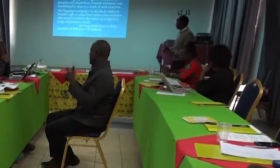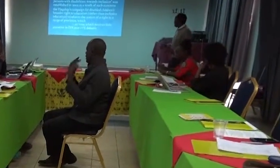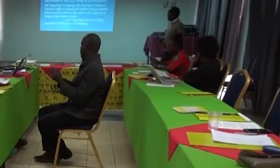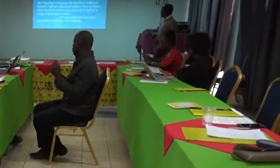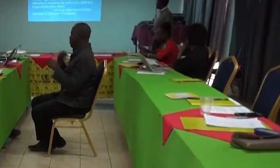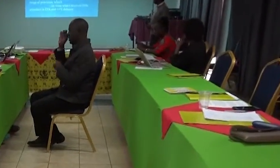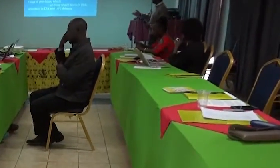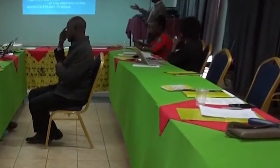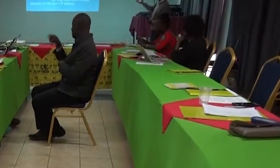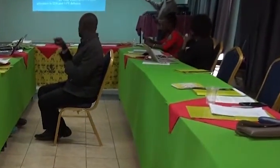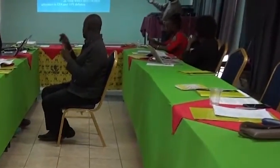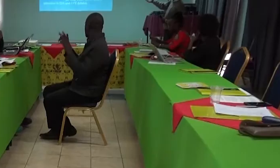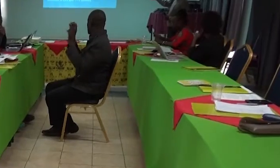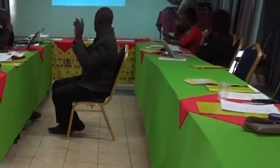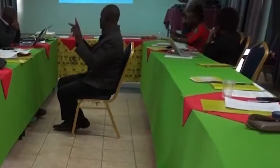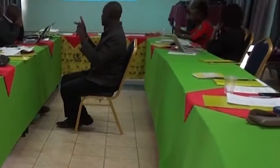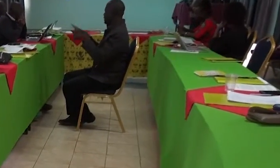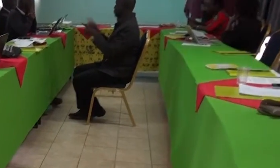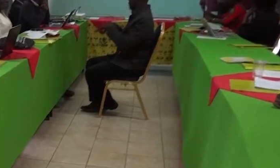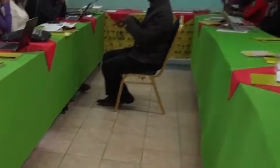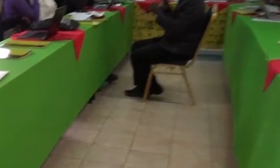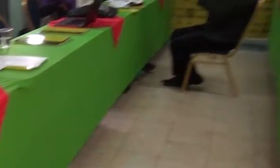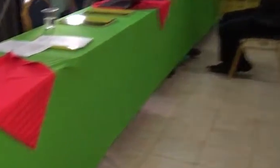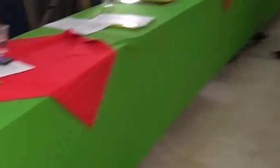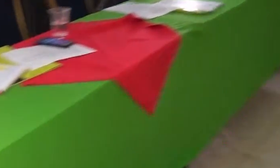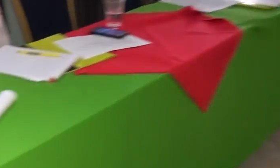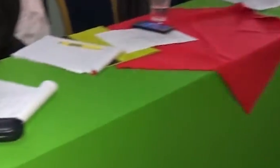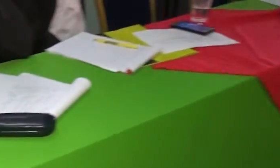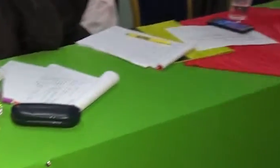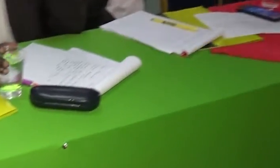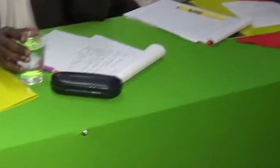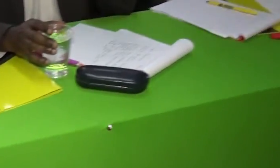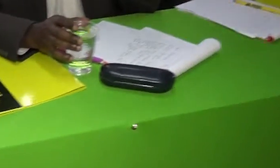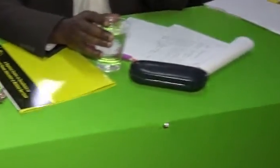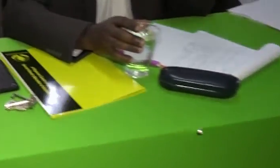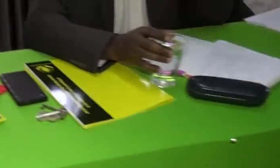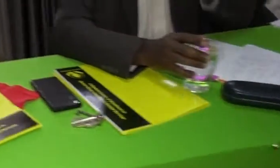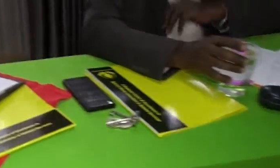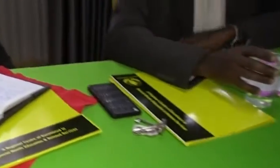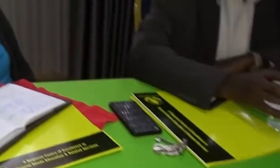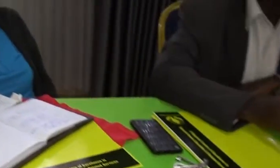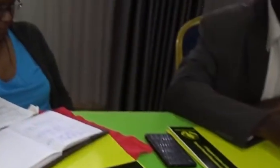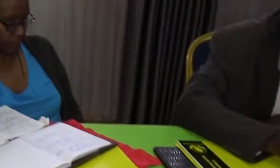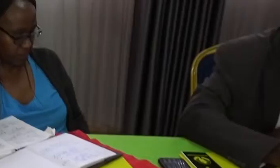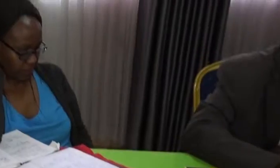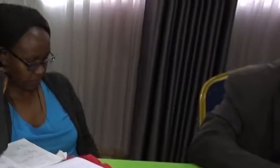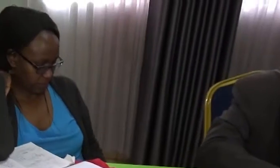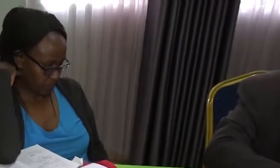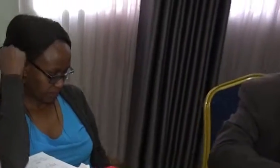okay. Which includes segregated schools, an issue which receives little attention in Japan and in. So let's